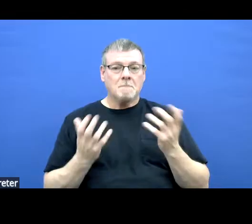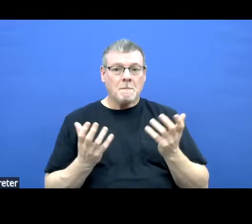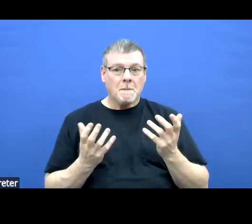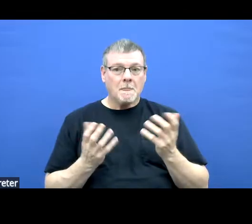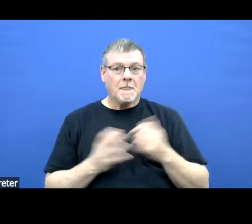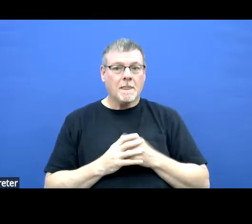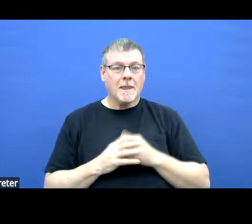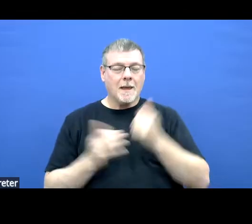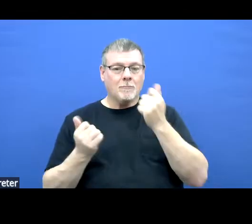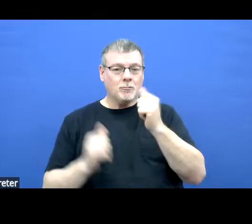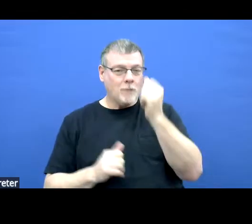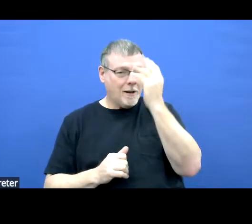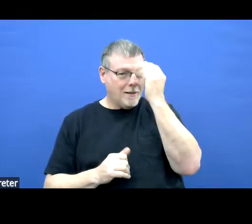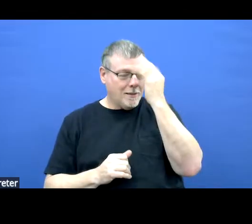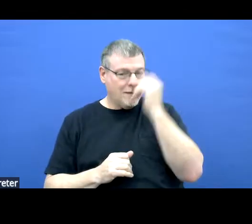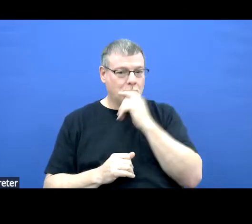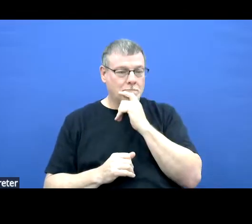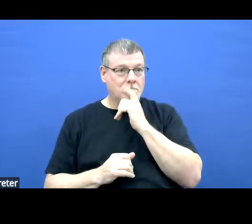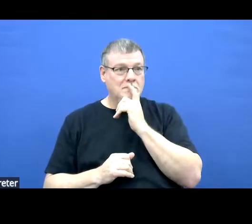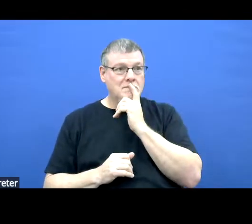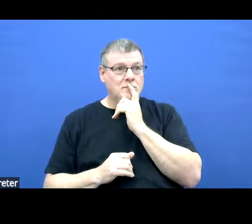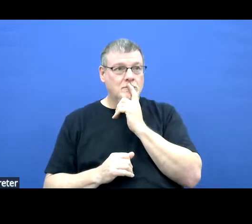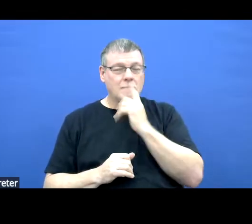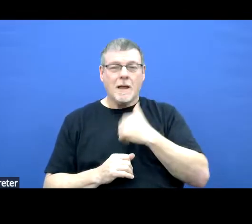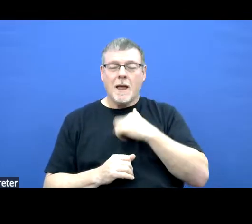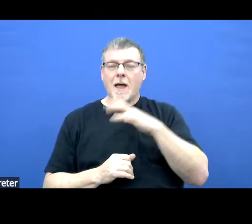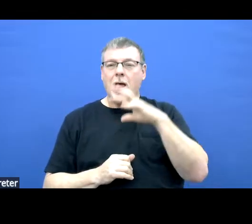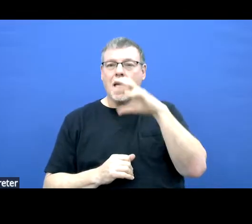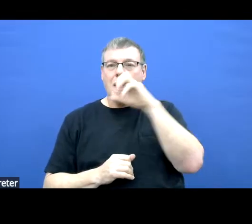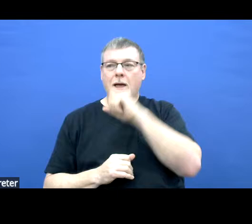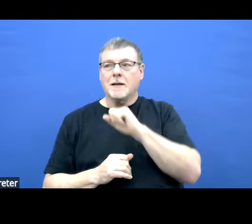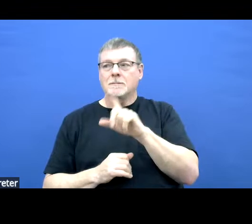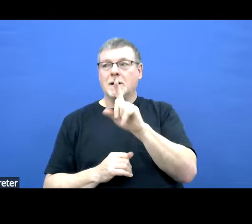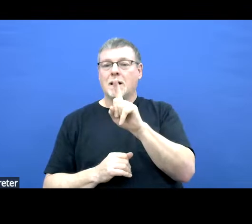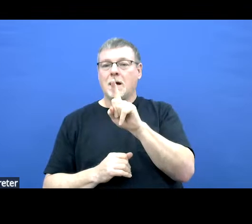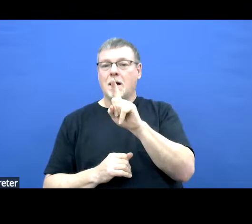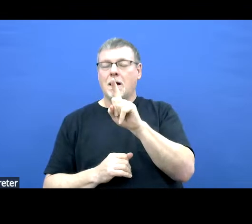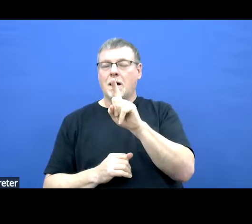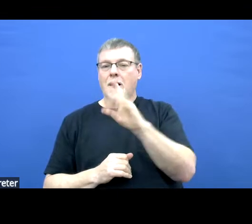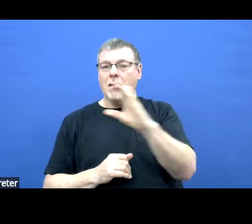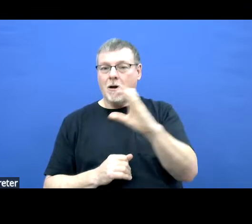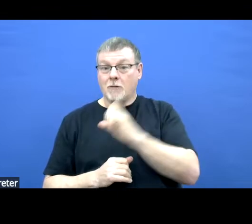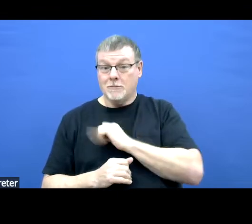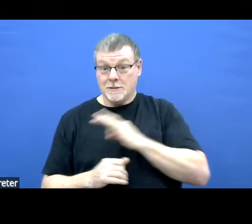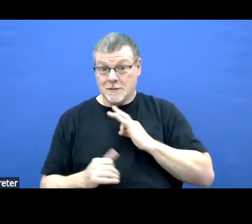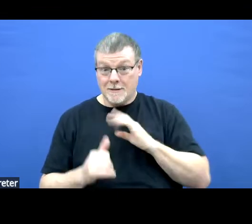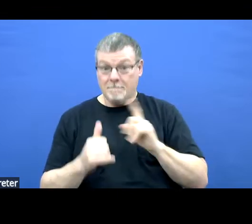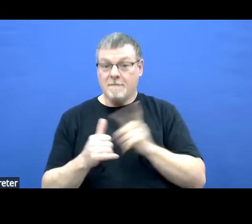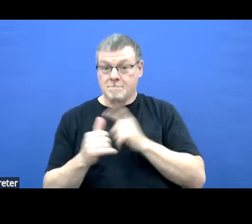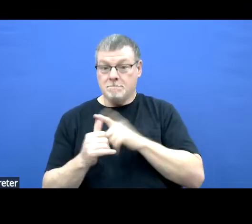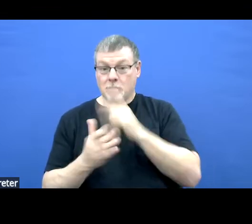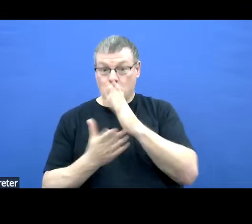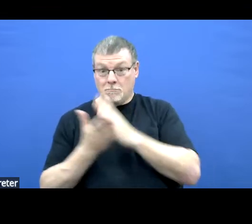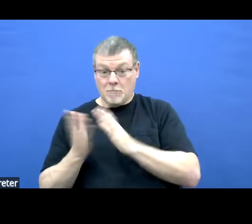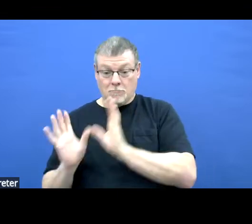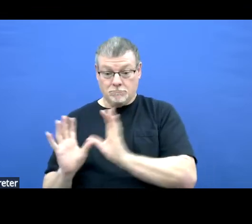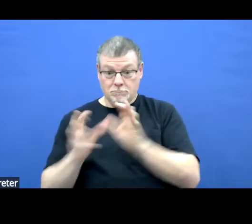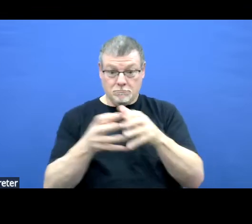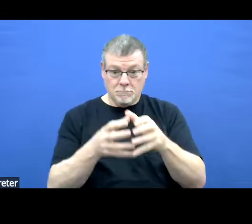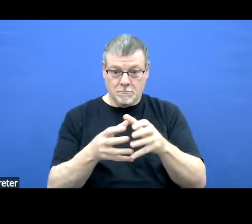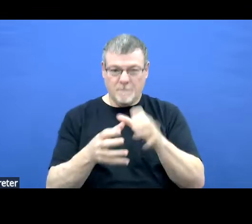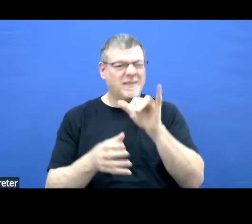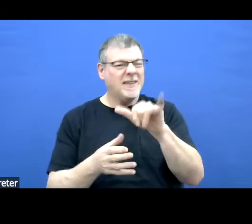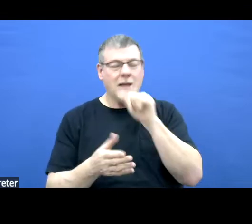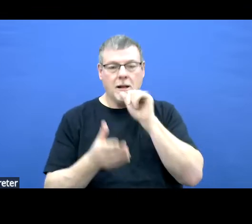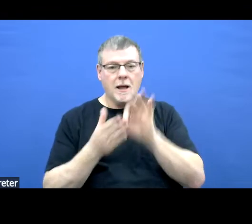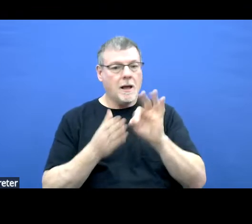I'm trying to think, 100, I estimated 100 staff would come in the first wave. And that doesn't count